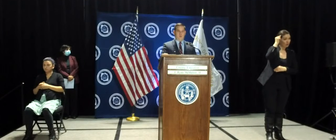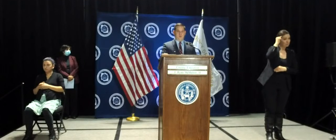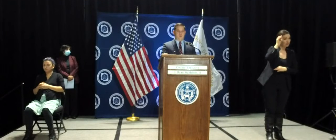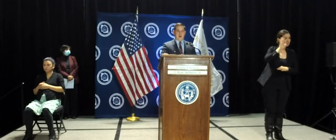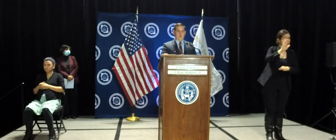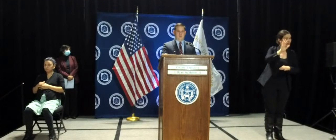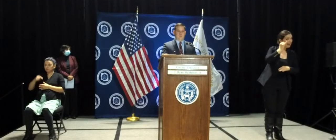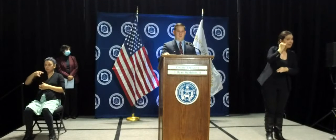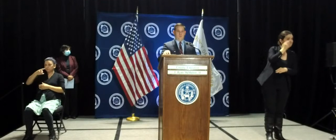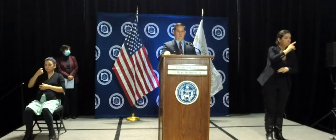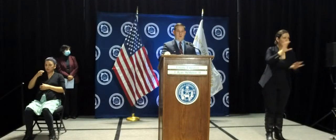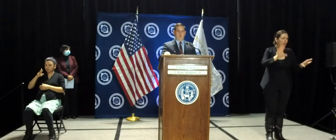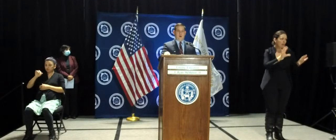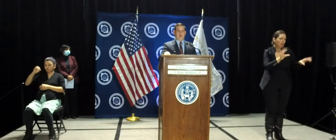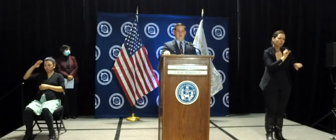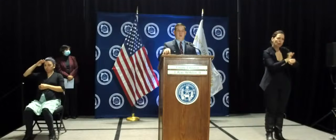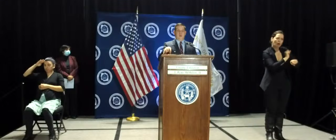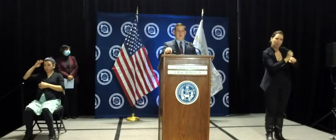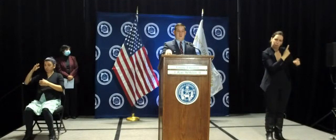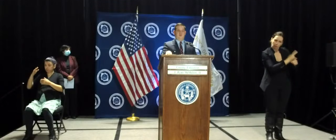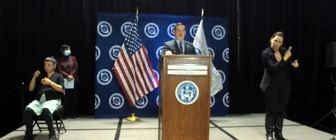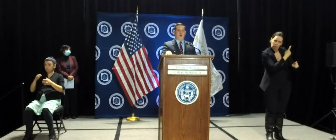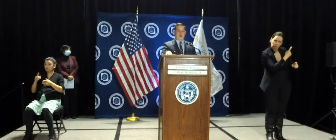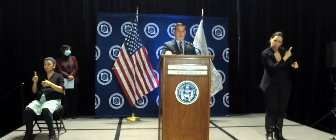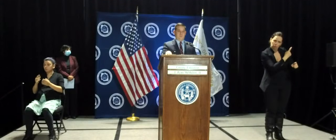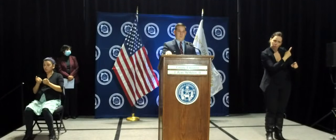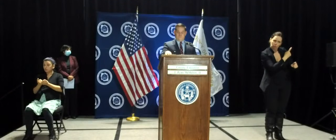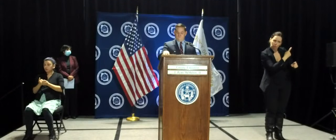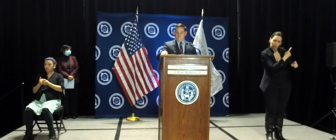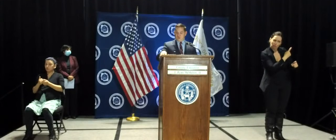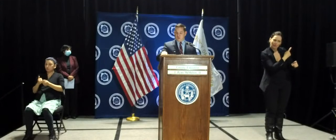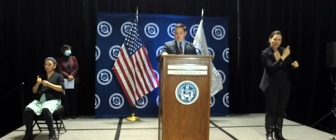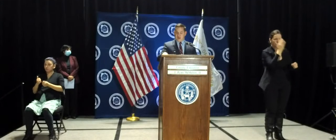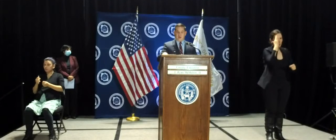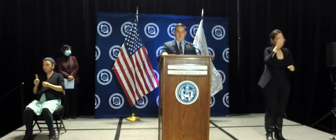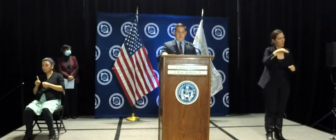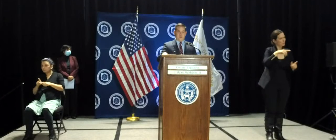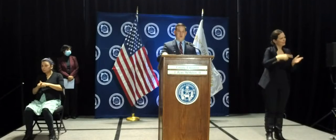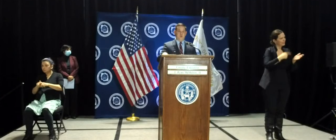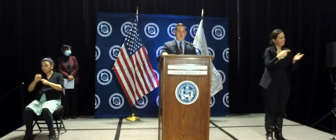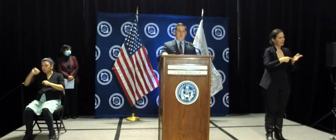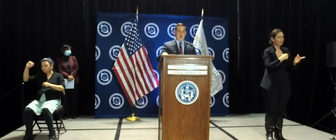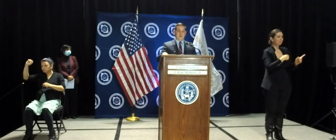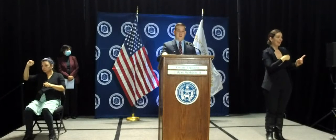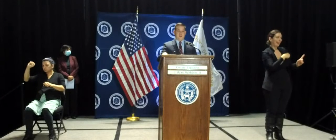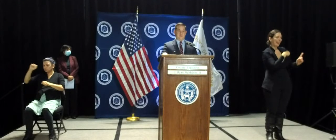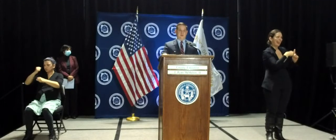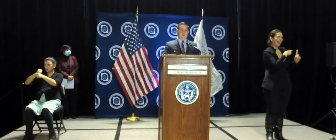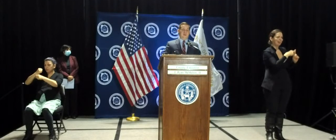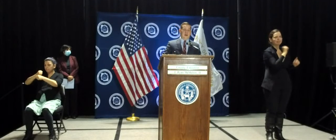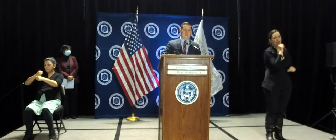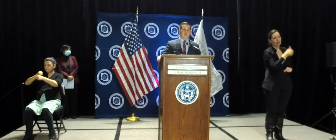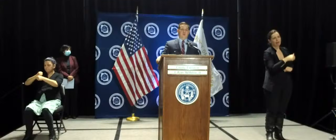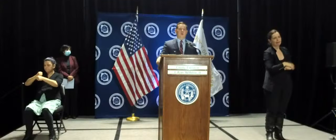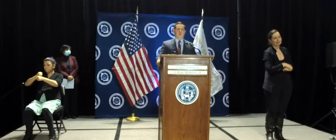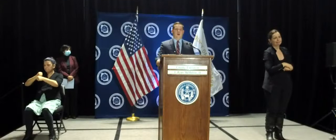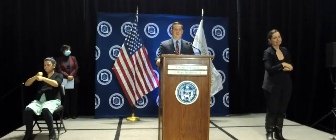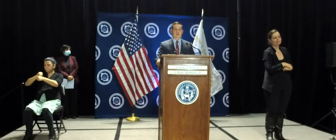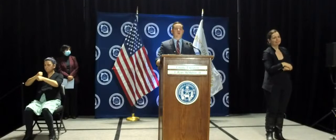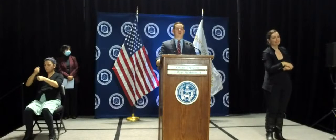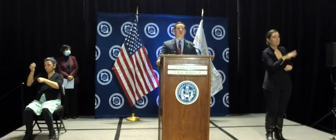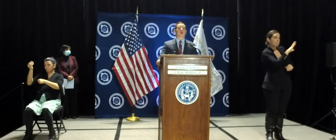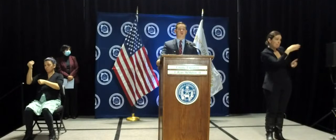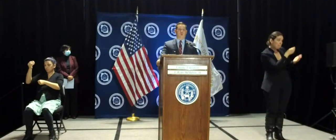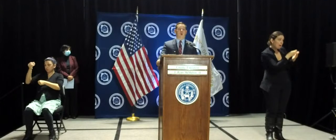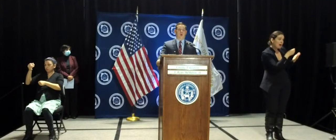they don't always do that really well, is a funder. The state government is usually a regulator, and then your local